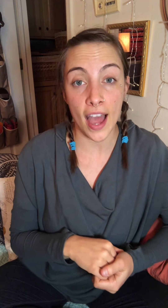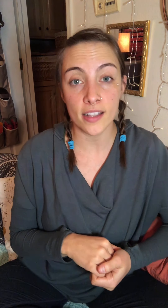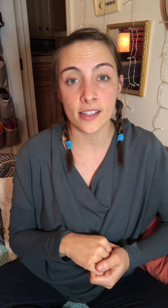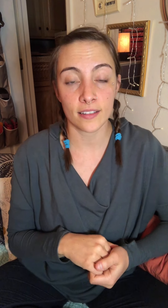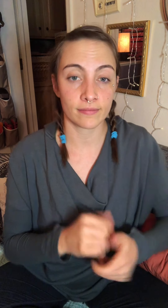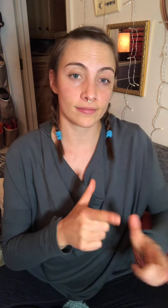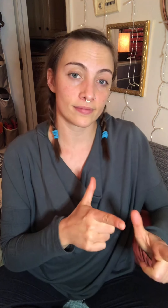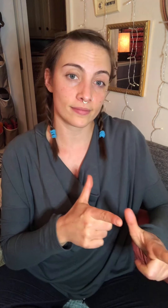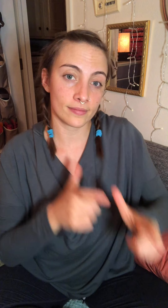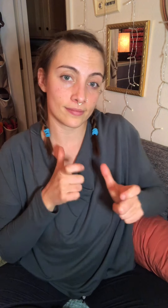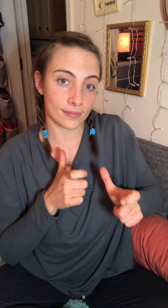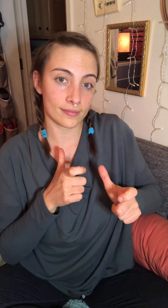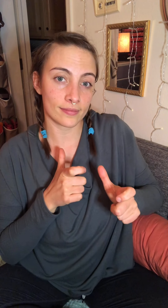fast,